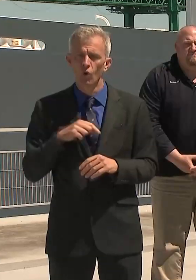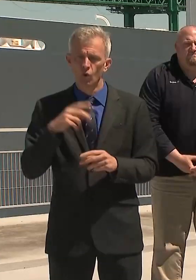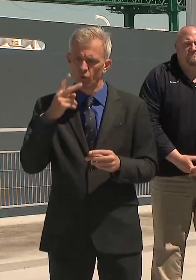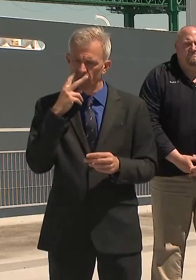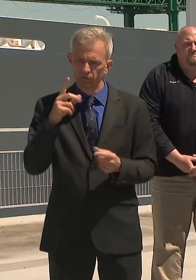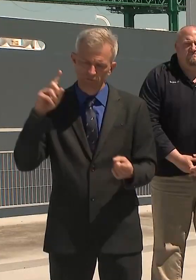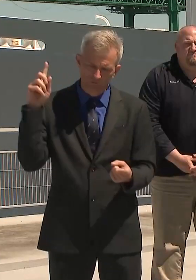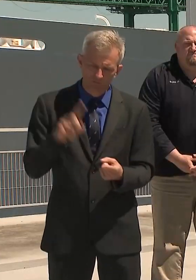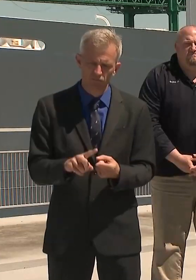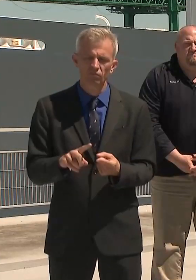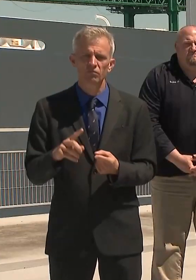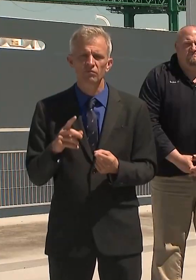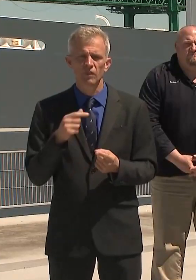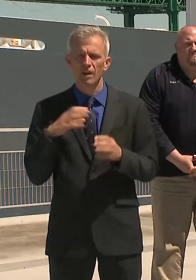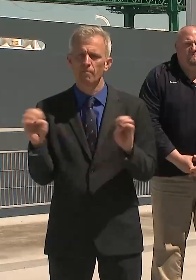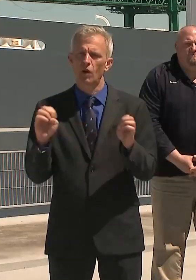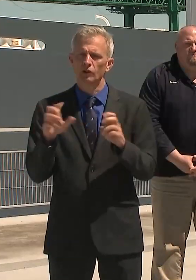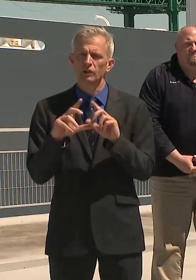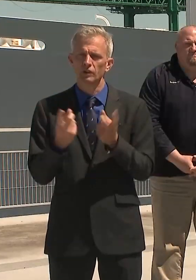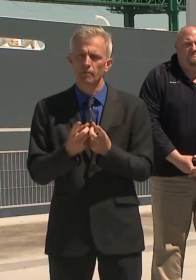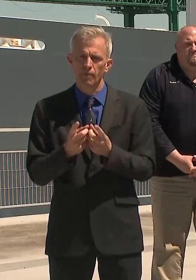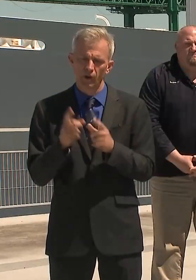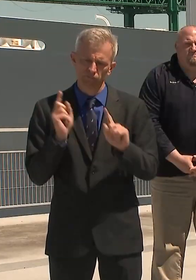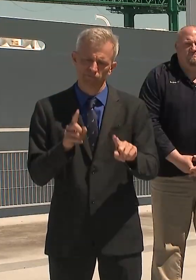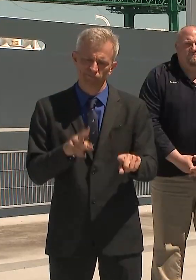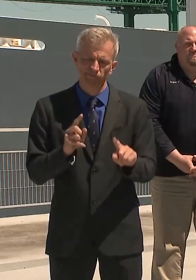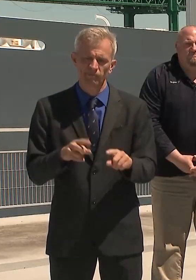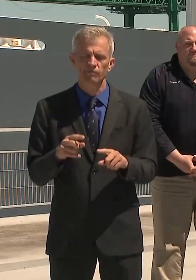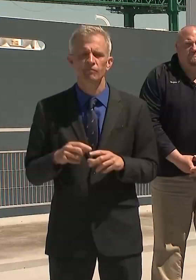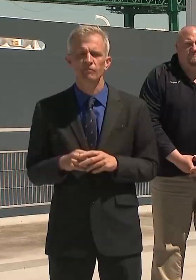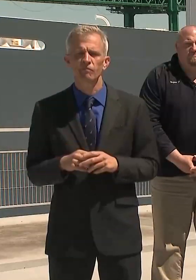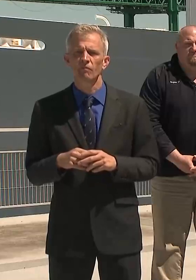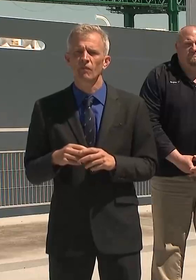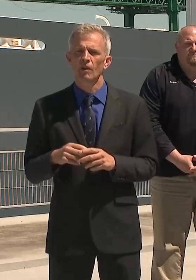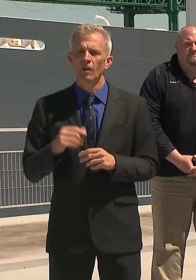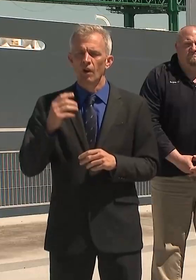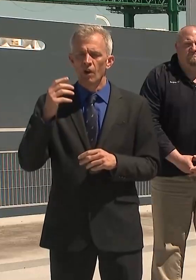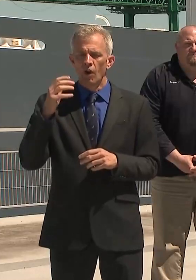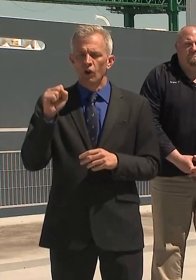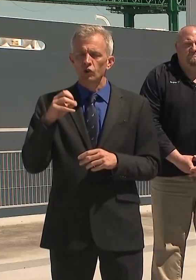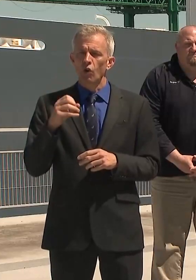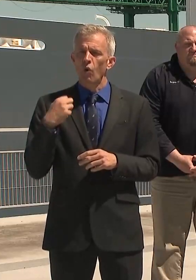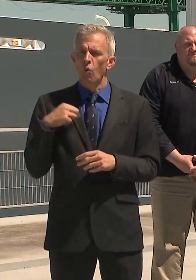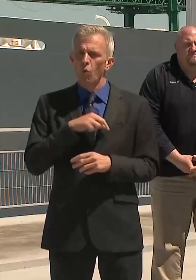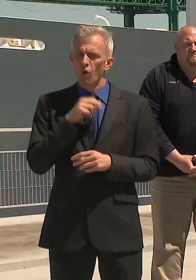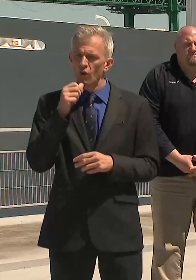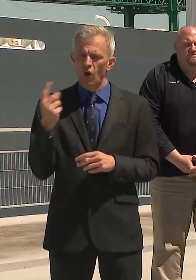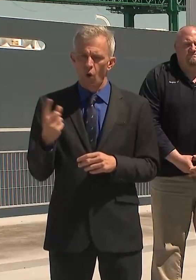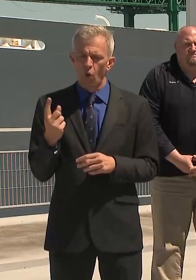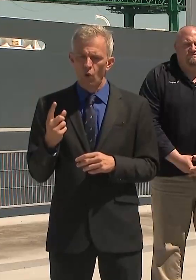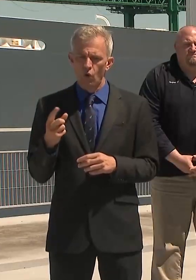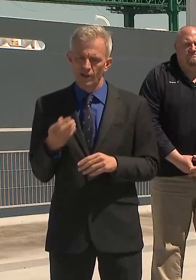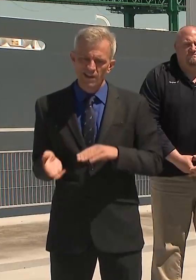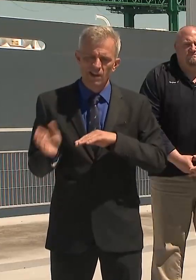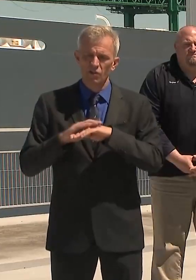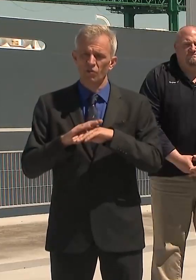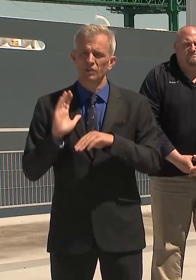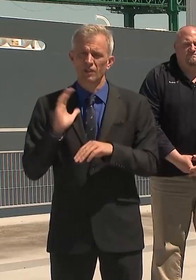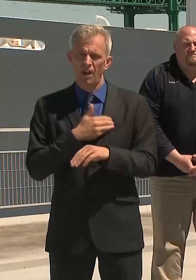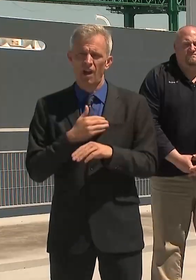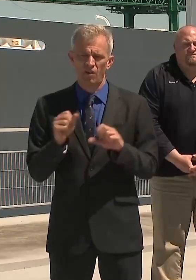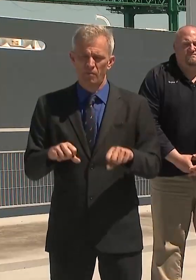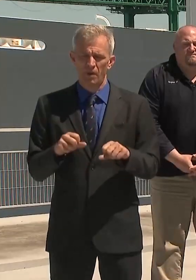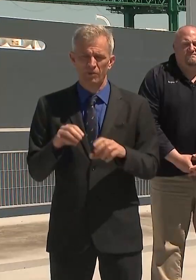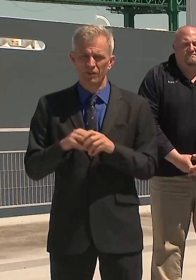emergency department numbers. And as a consequence of that, we're not only surging our overall capacity in the state to meet the need